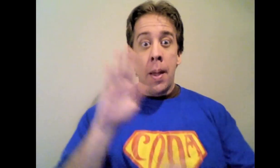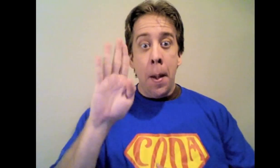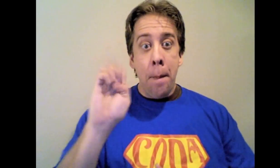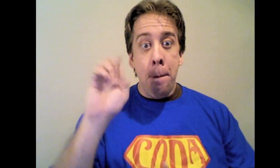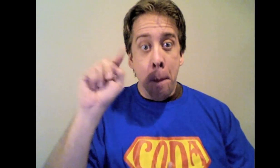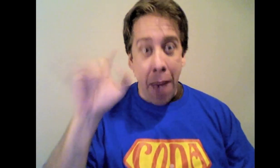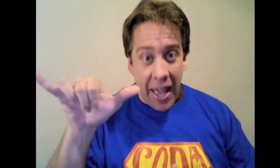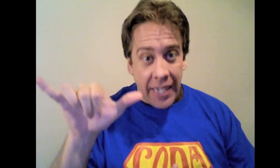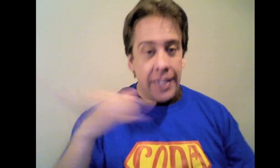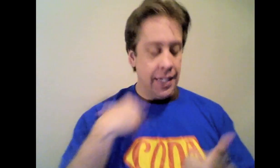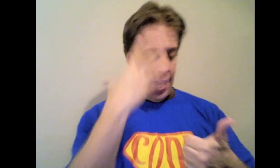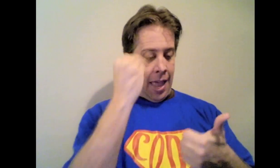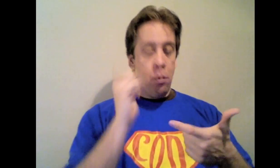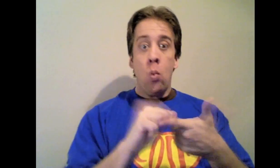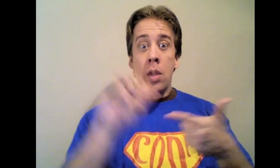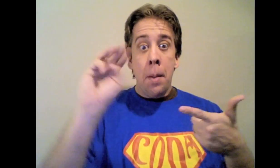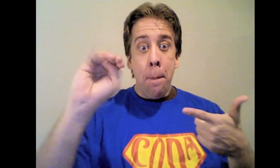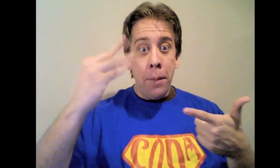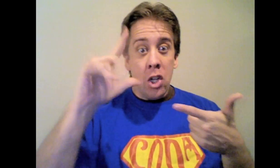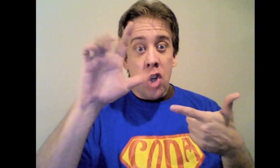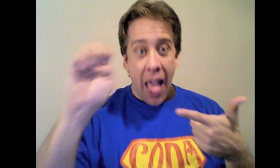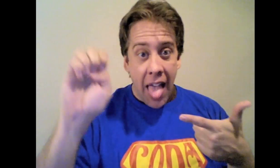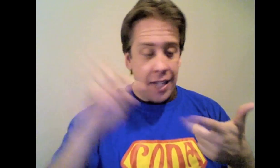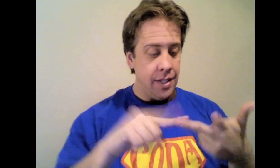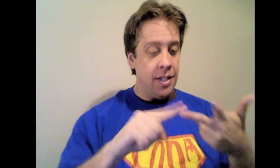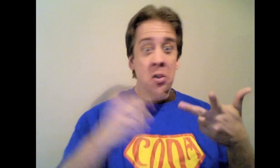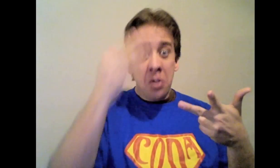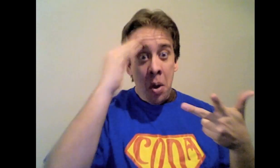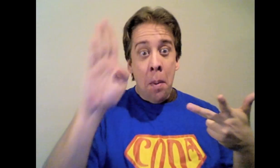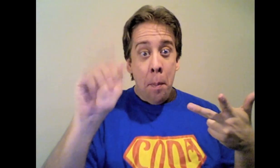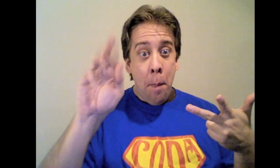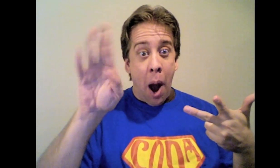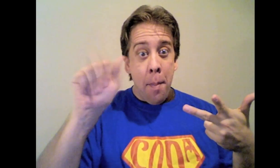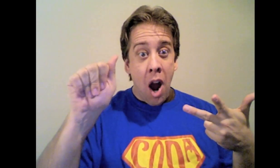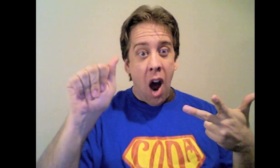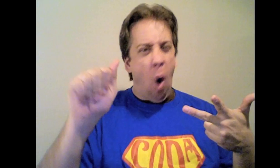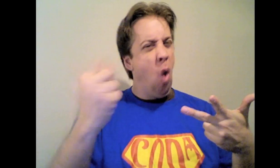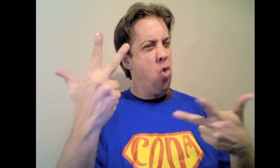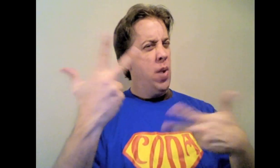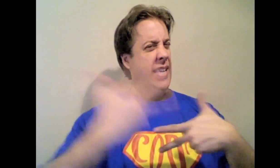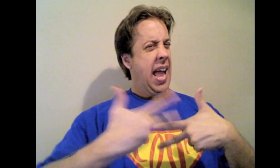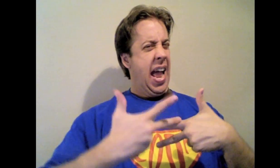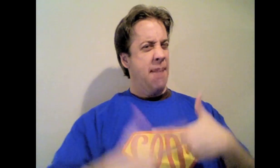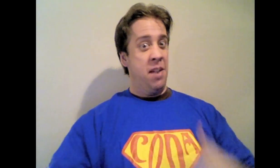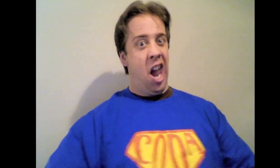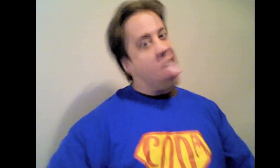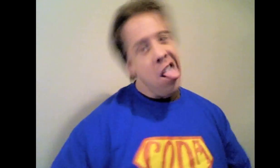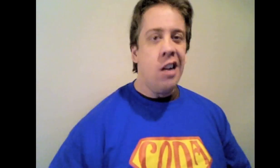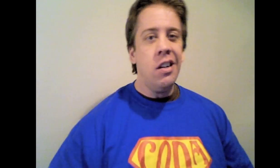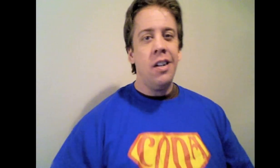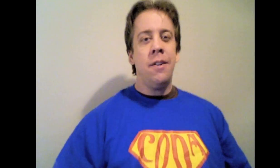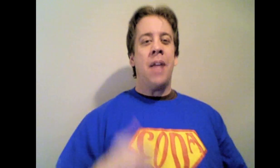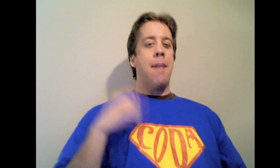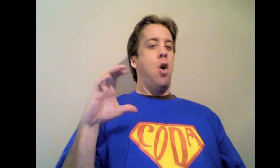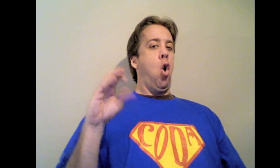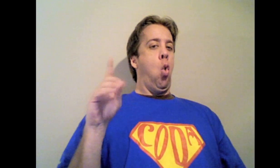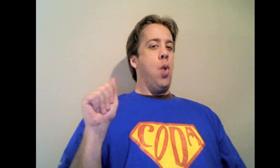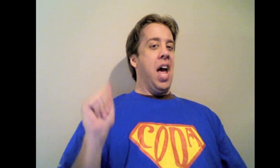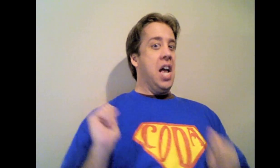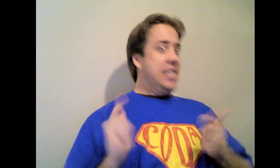with Betty. I slept with Michelle. And you know Barbara? We slept 3 times because I'm